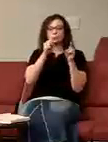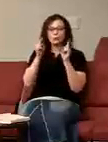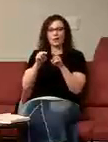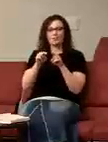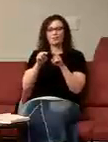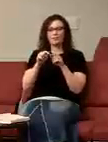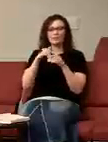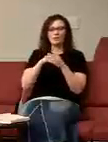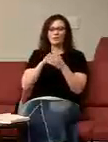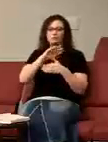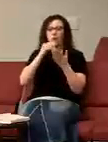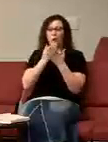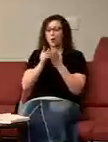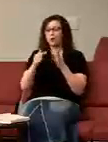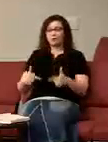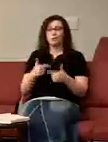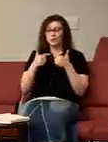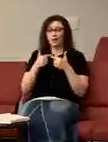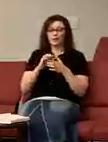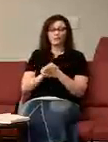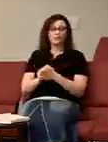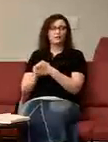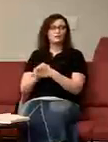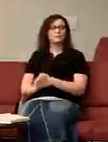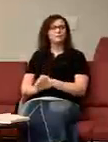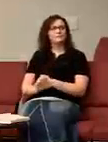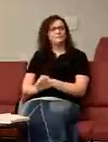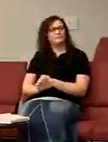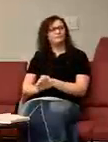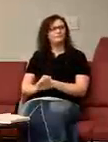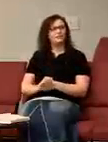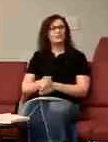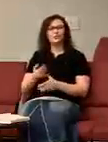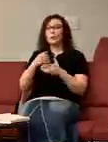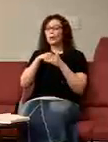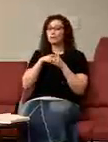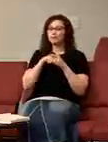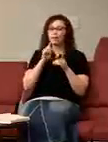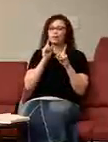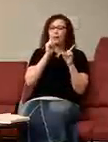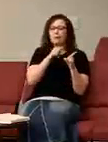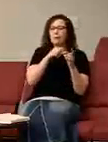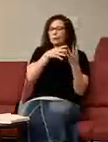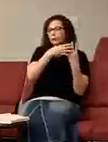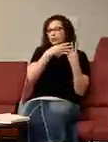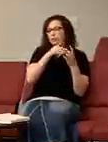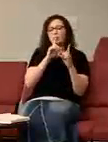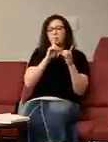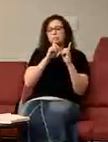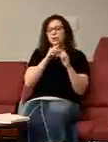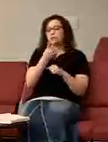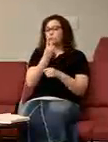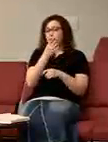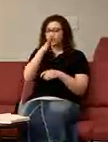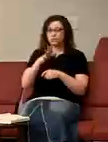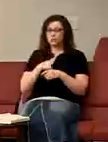rest of your life, things happen. Like just when I was kind of, so I go to the jail and I talk to these two guys. And we talked through